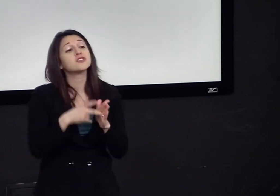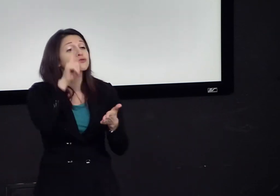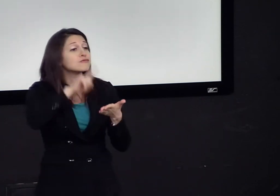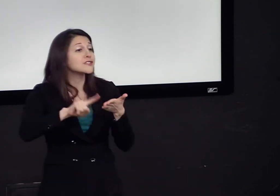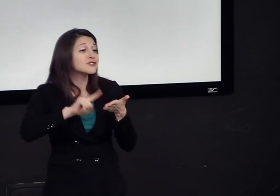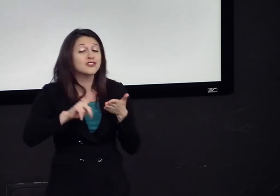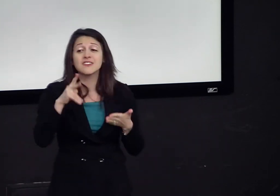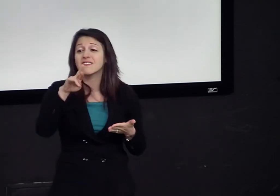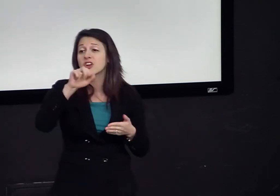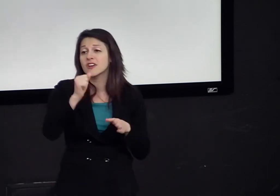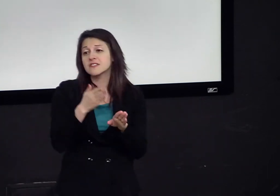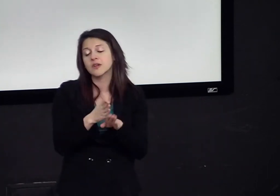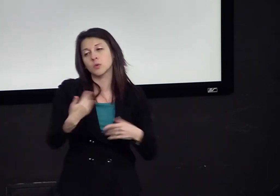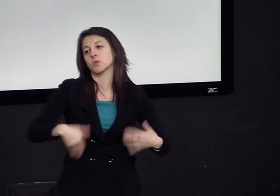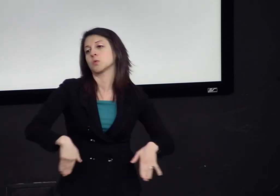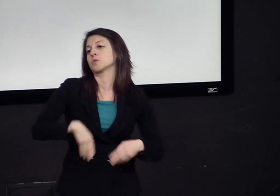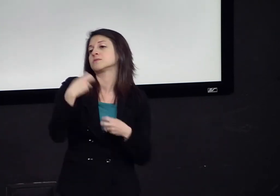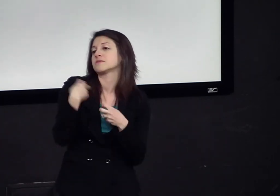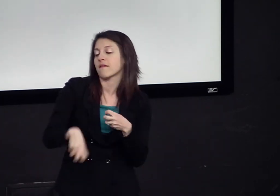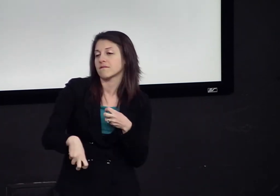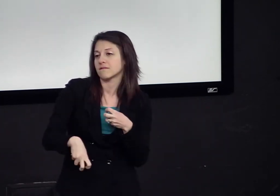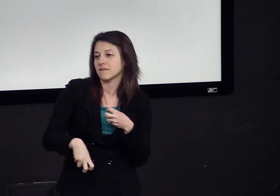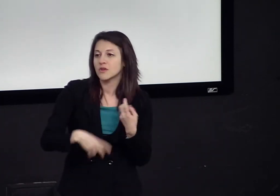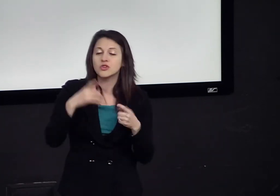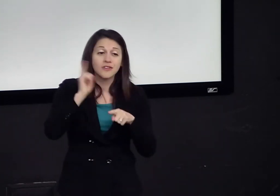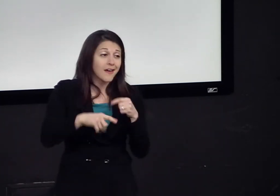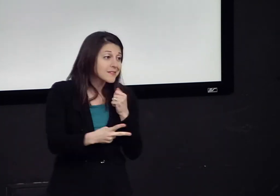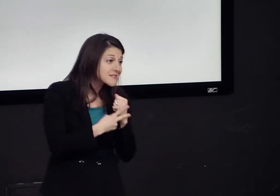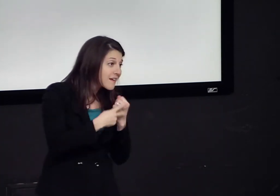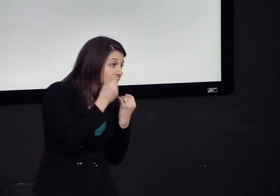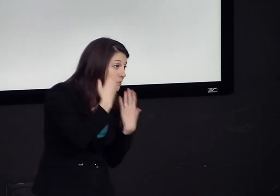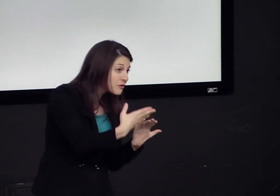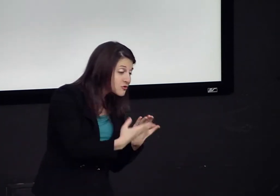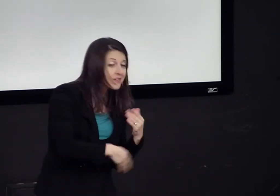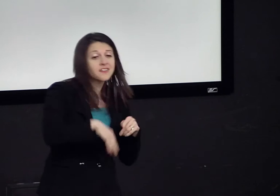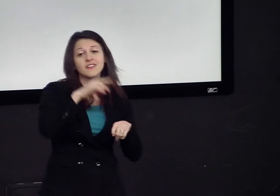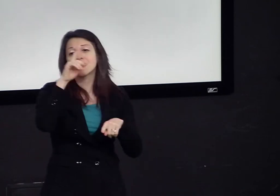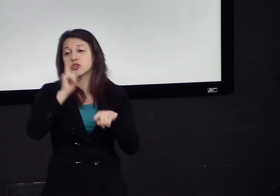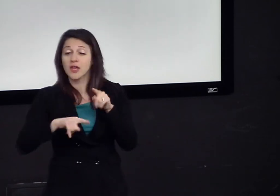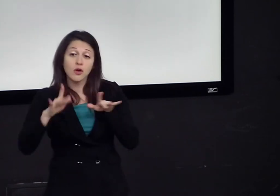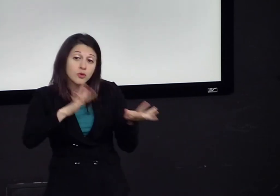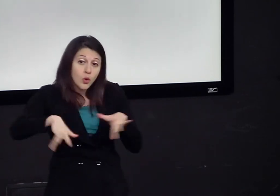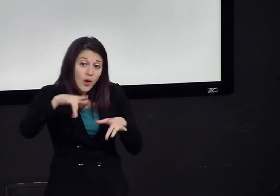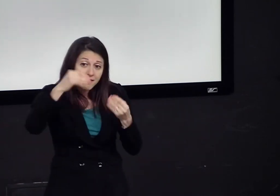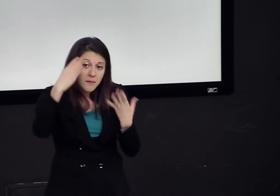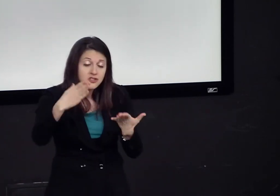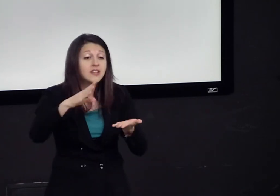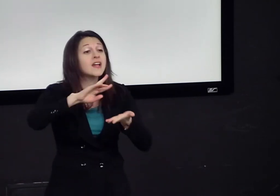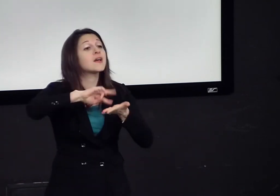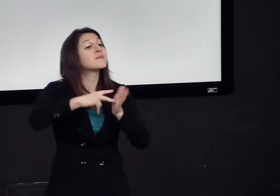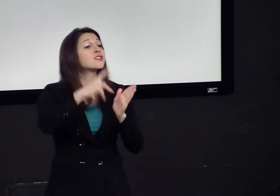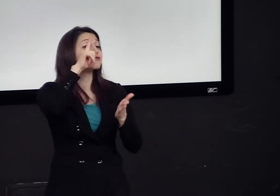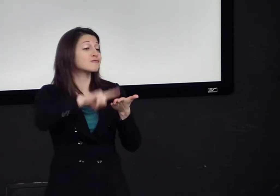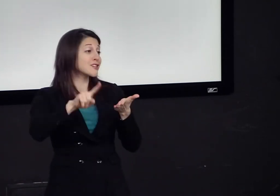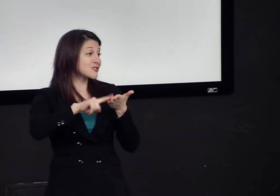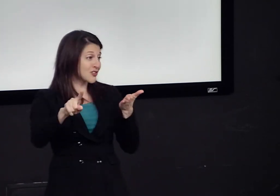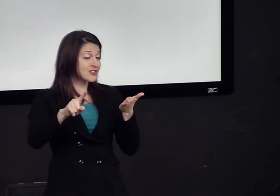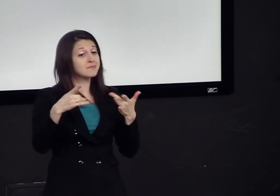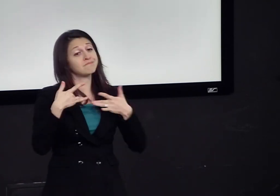So those are just some of the mandates from the FCC. So obviously you can't save information from what work you're doing. It cannot be recorded,